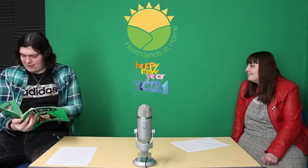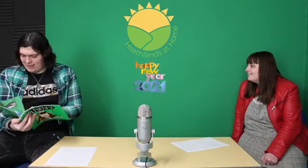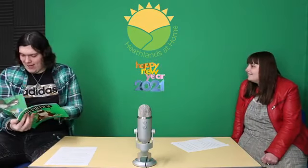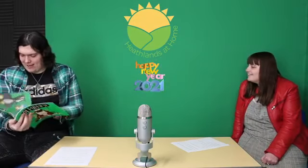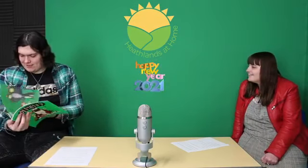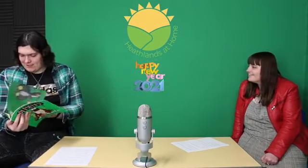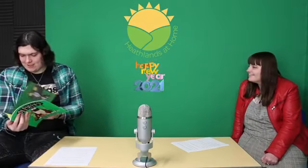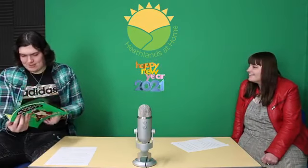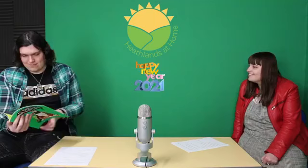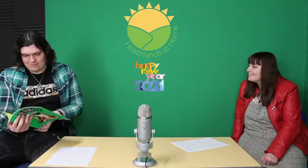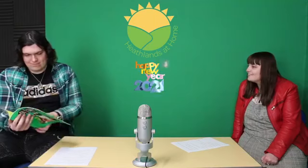cat.